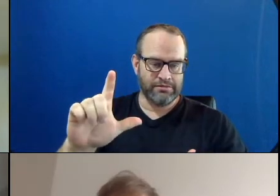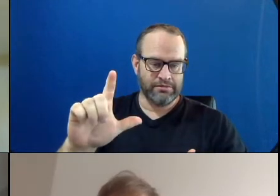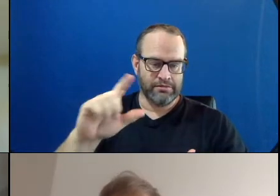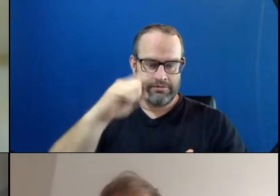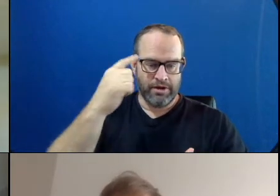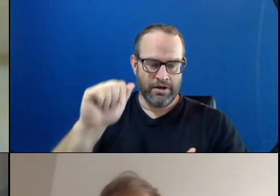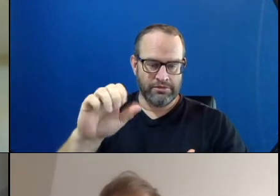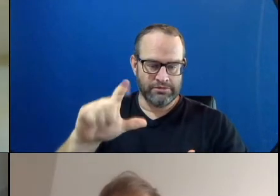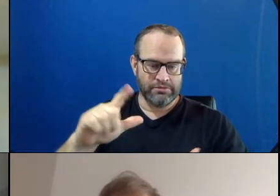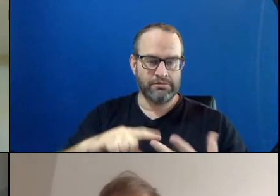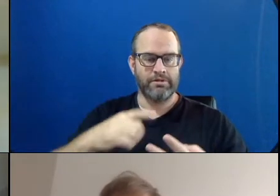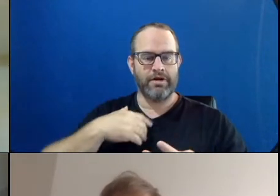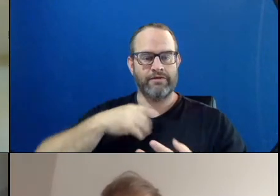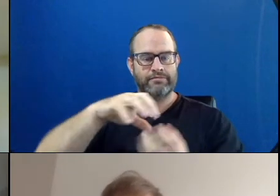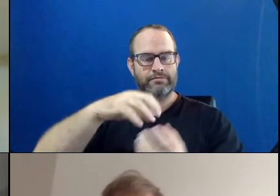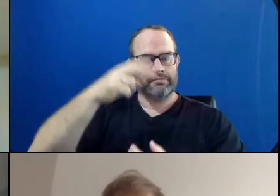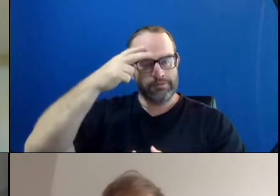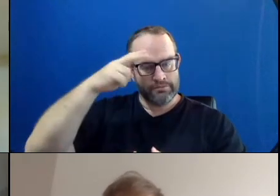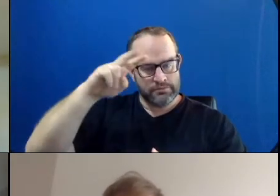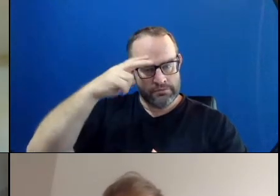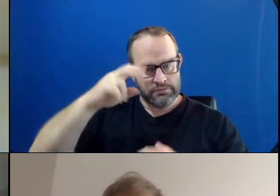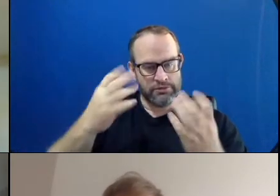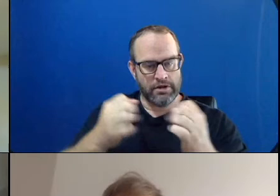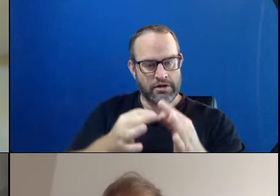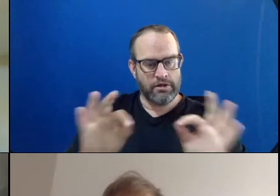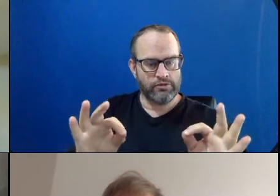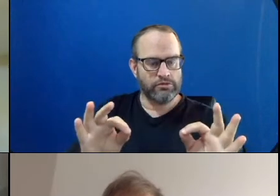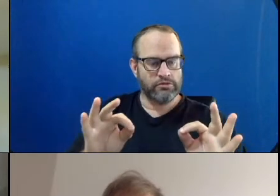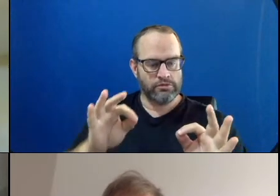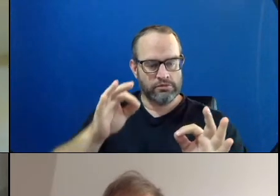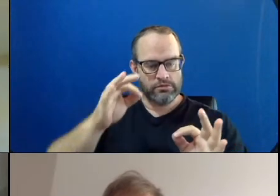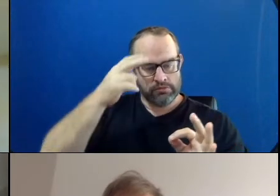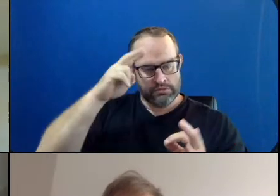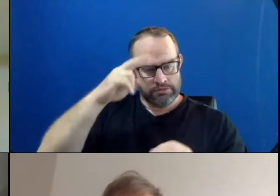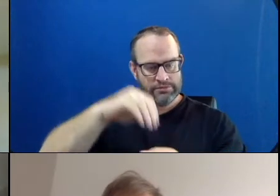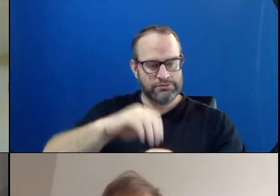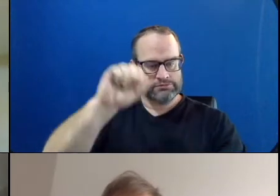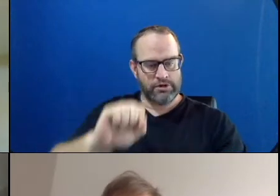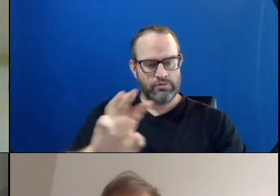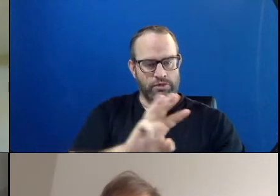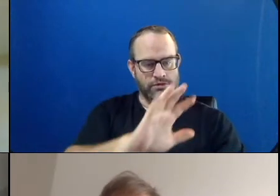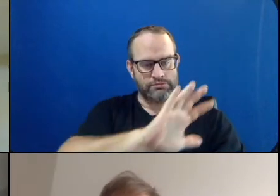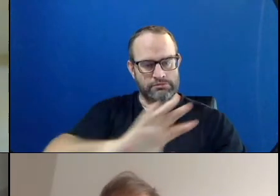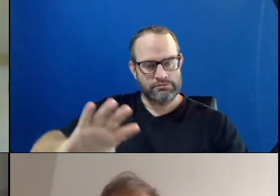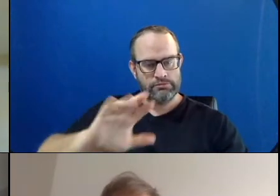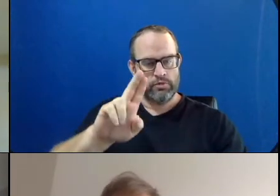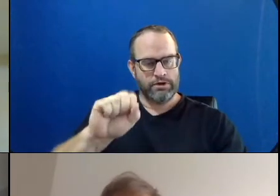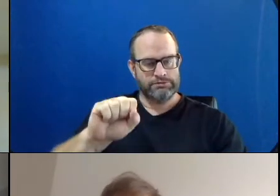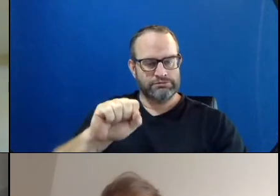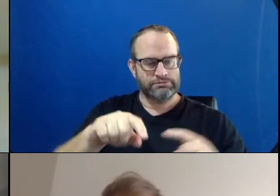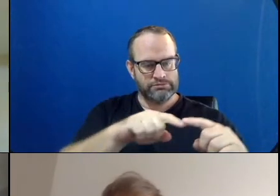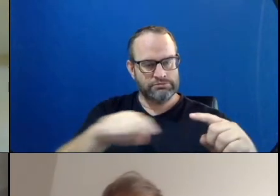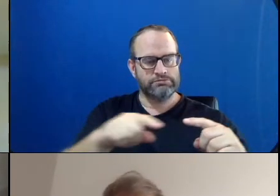languages so that we have an accurate representation. So for example, there is a difference even in America with Black